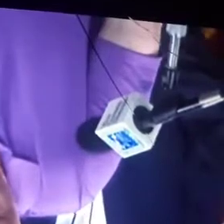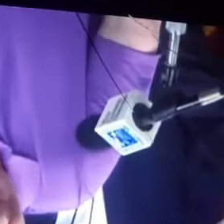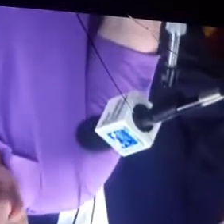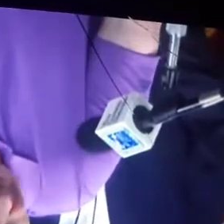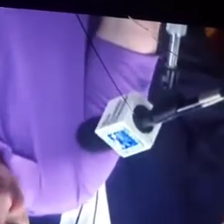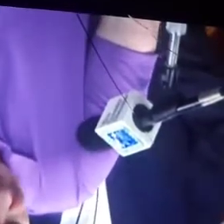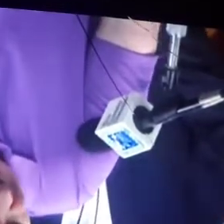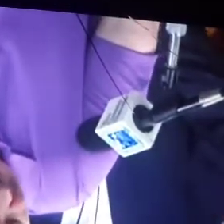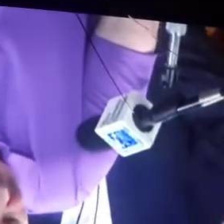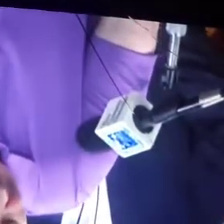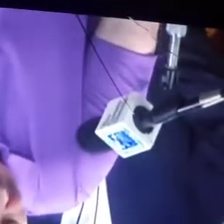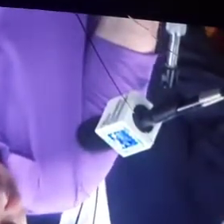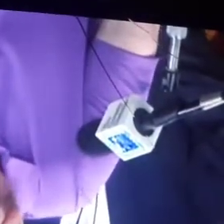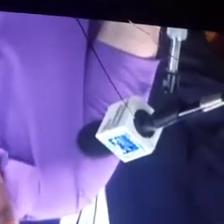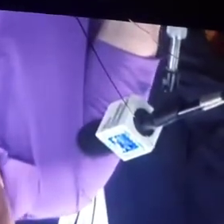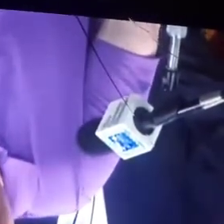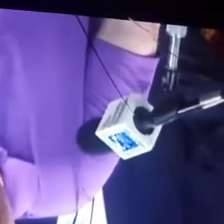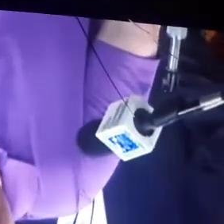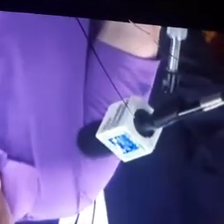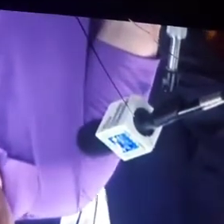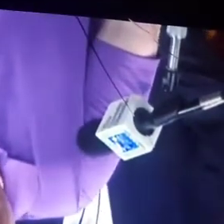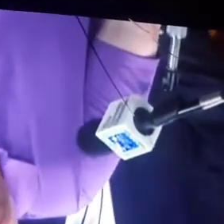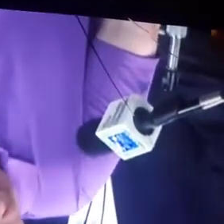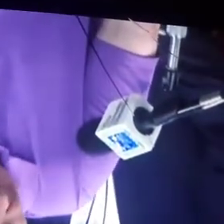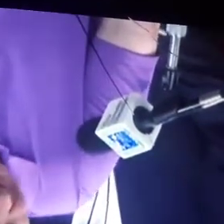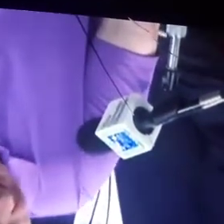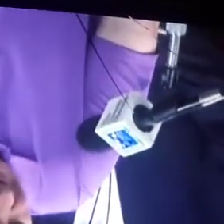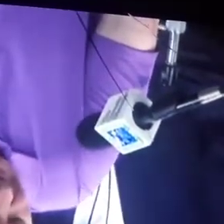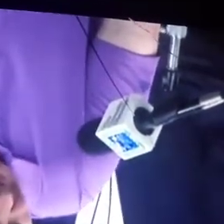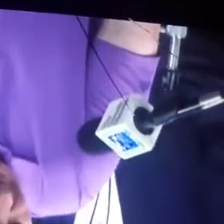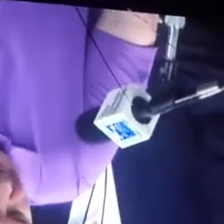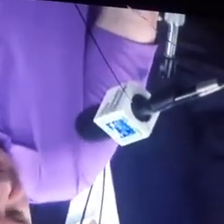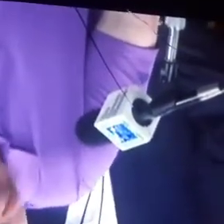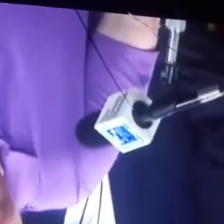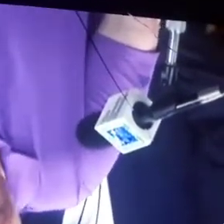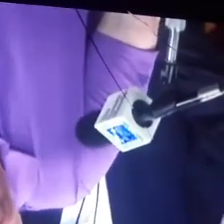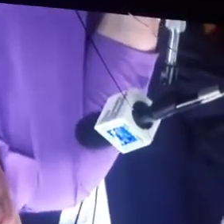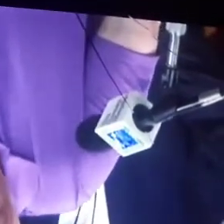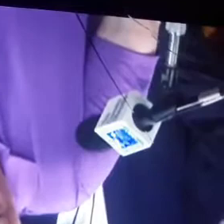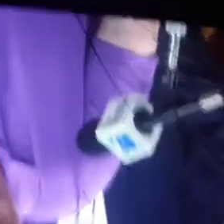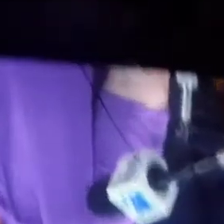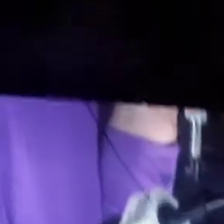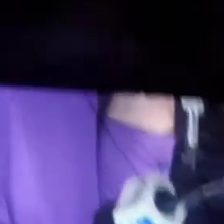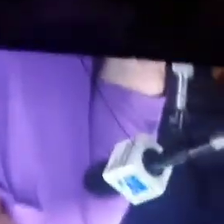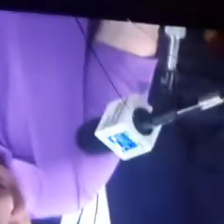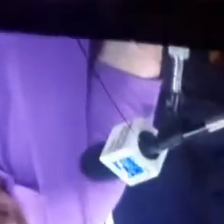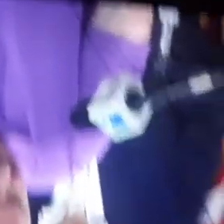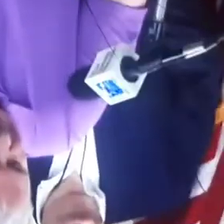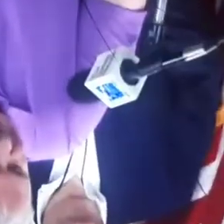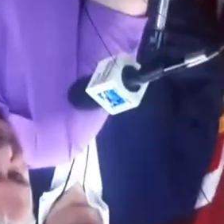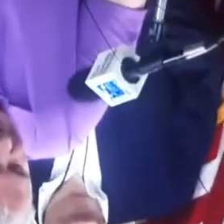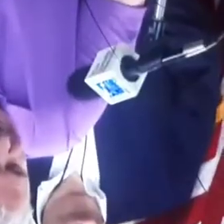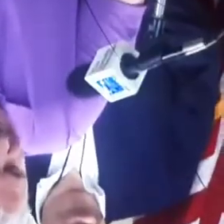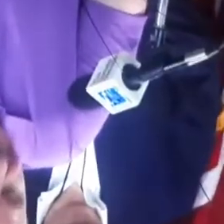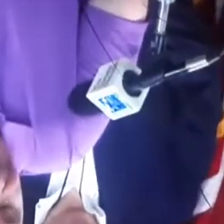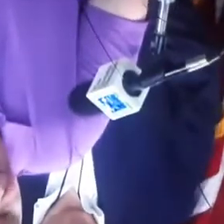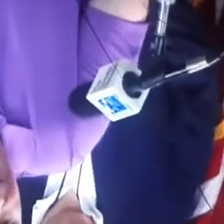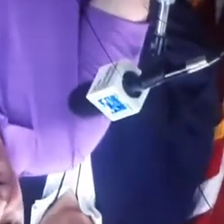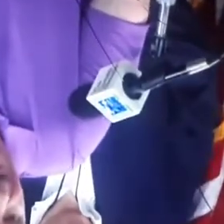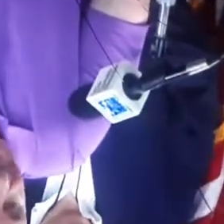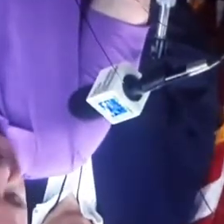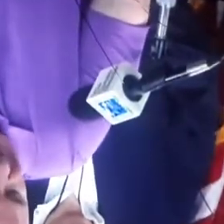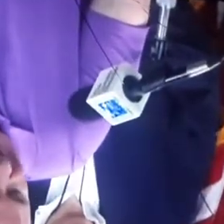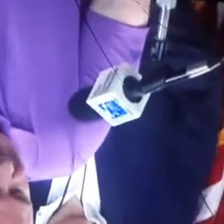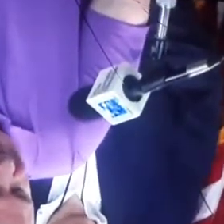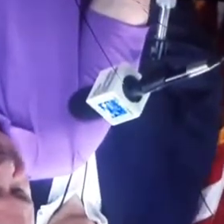we will not be able to respond to. Wow. due to the storm. What? Our emergency crews will remain what? Sheltered until